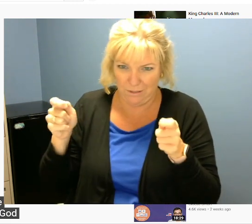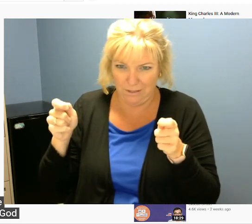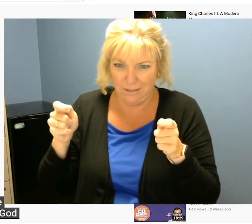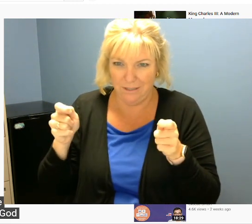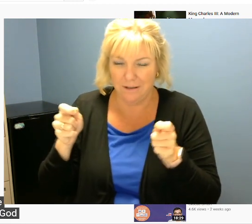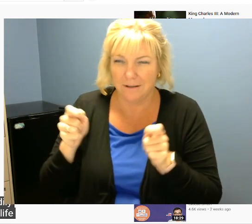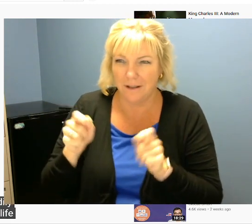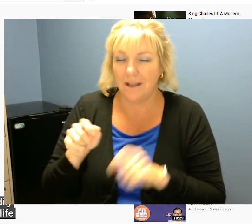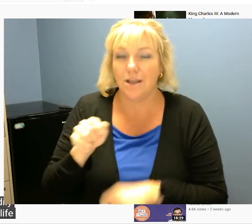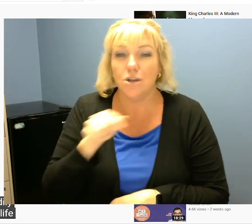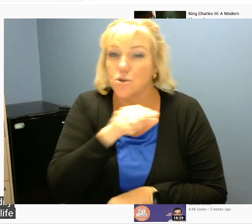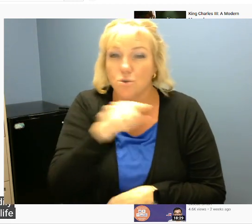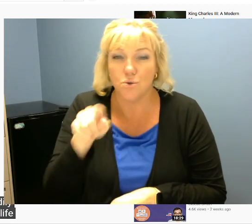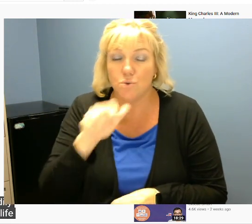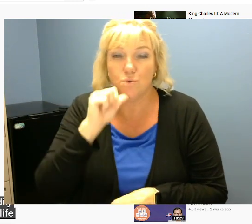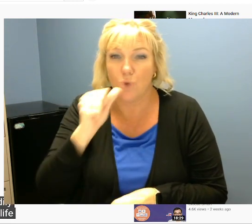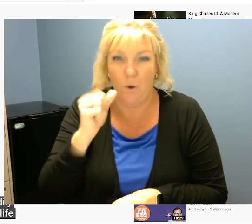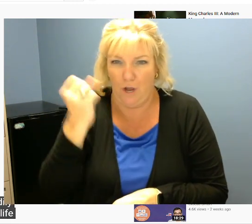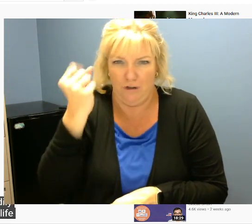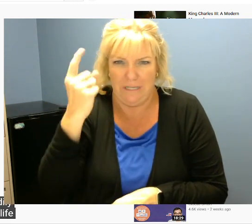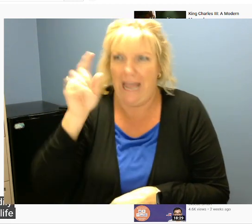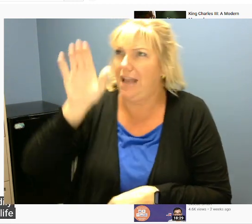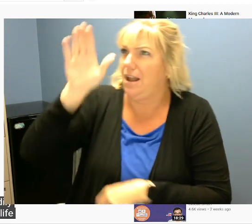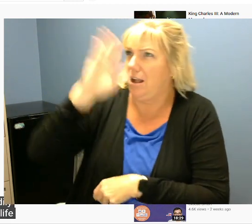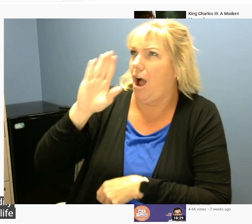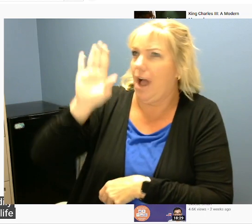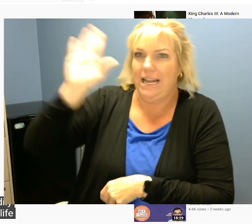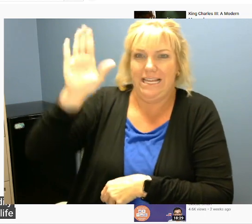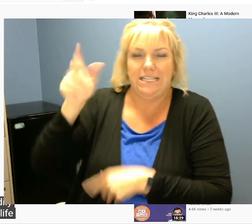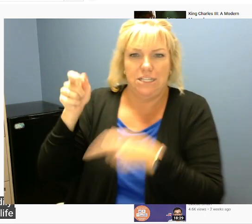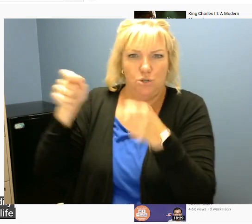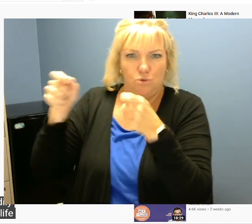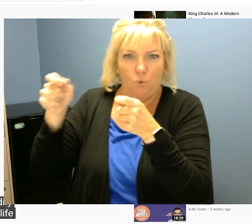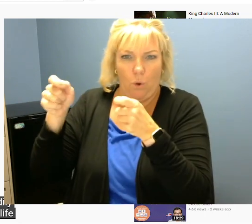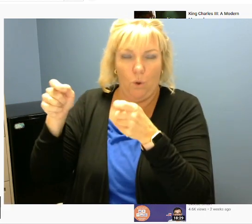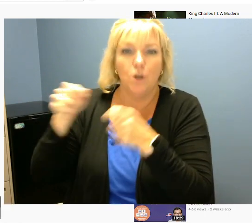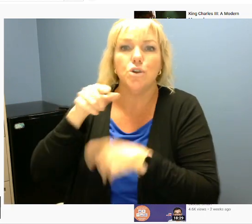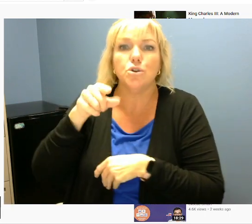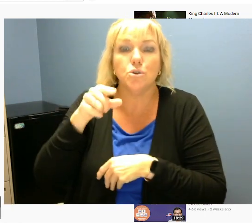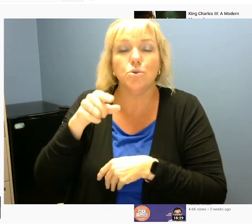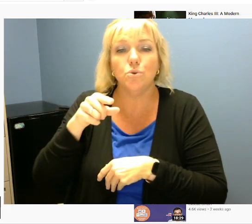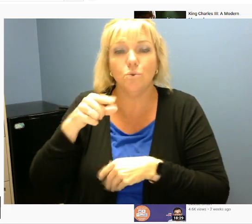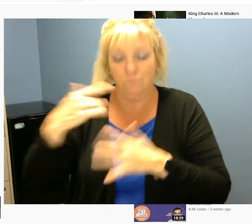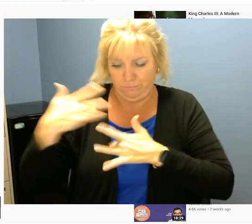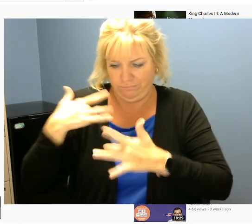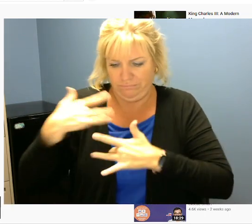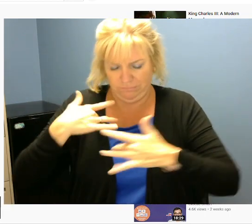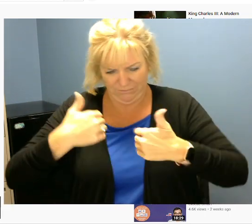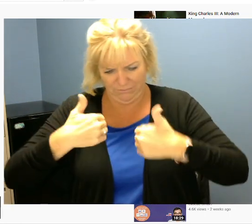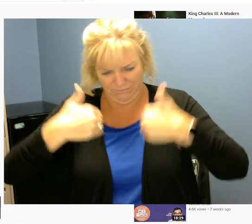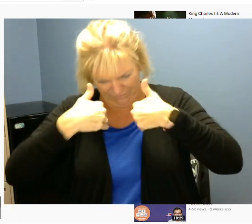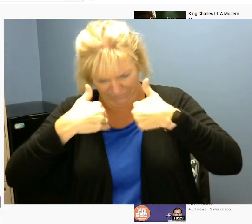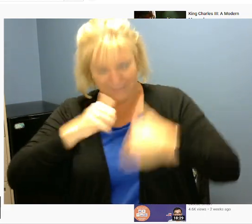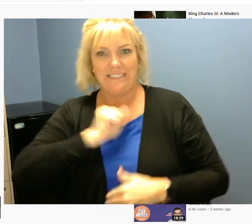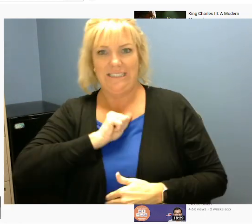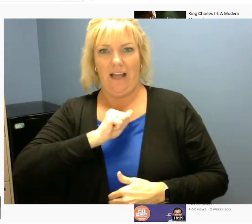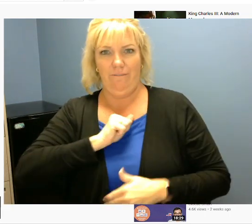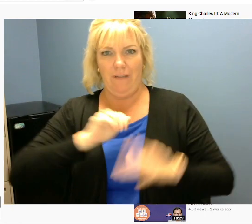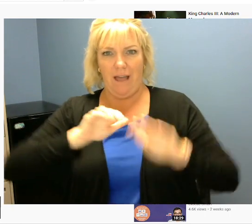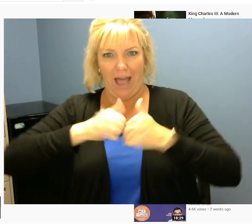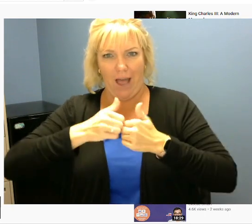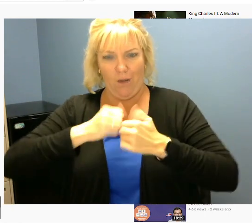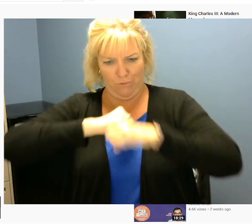you do not see the hand of God, but you look at the state of your bodily constitution, your care for your own life, the means you use for your own